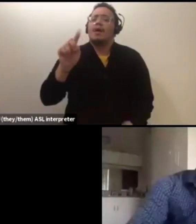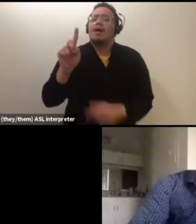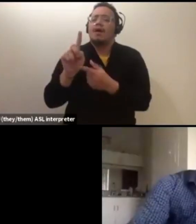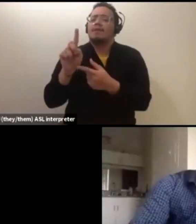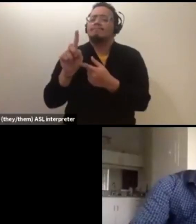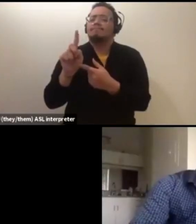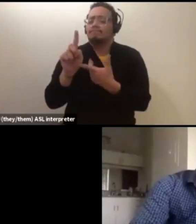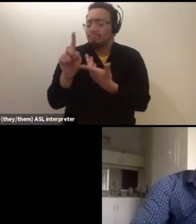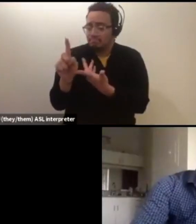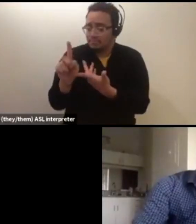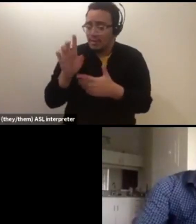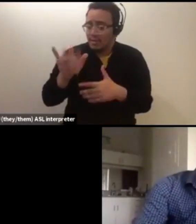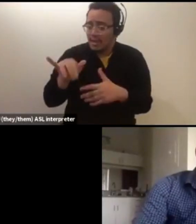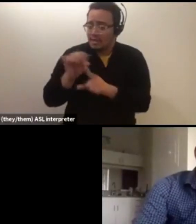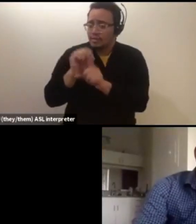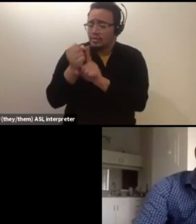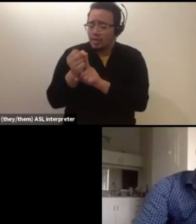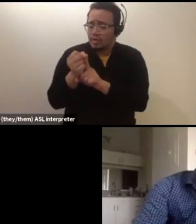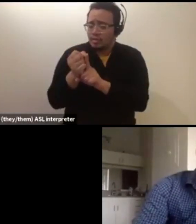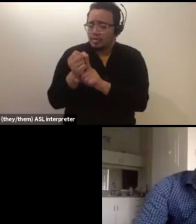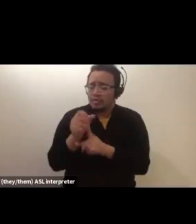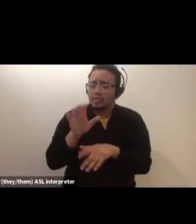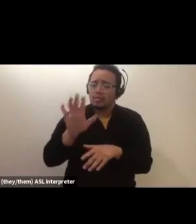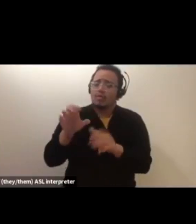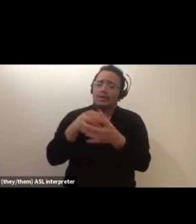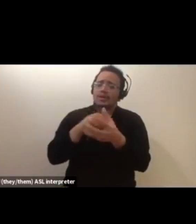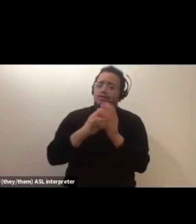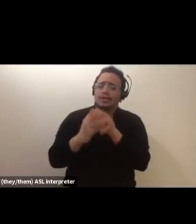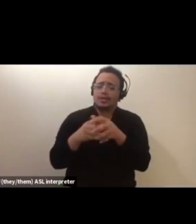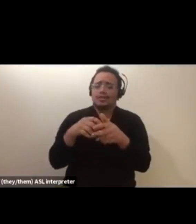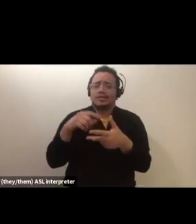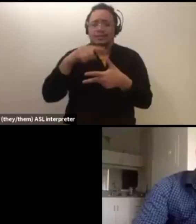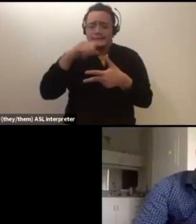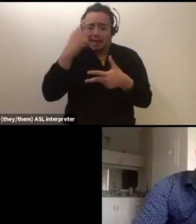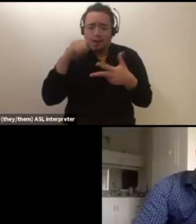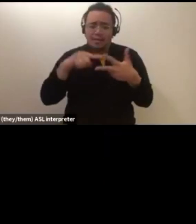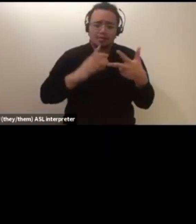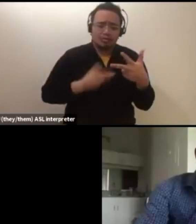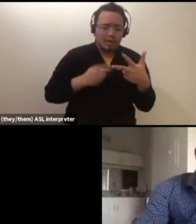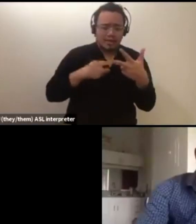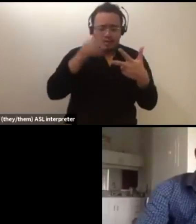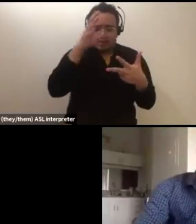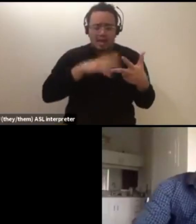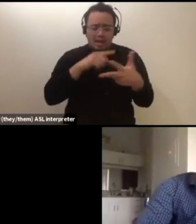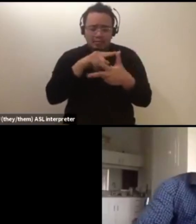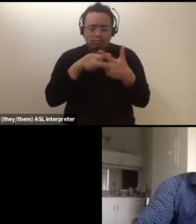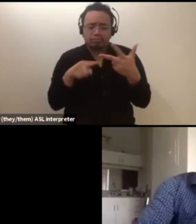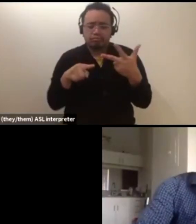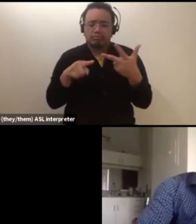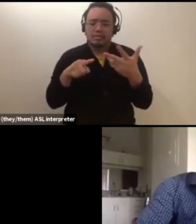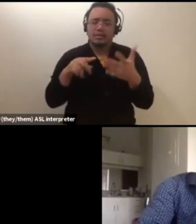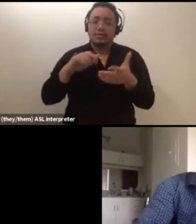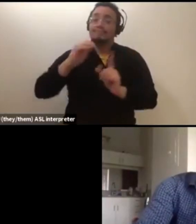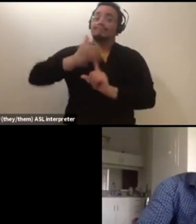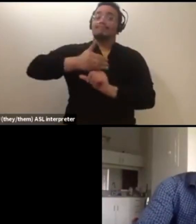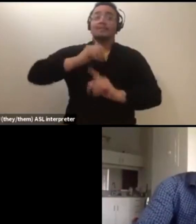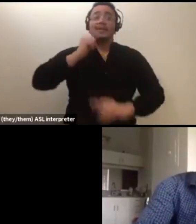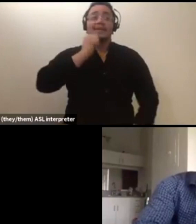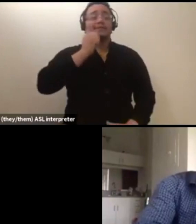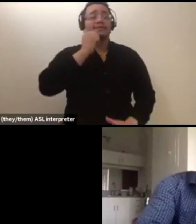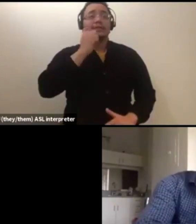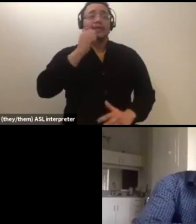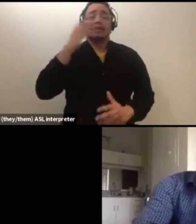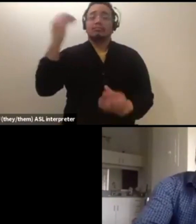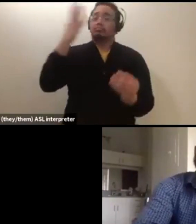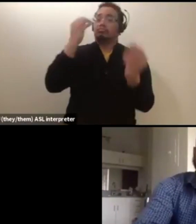Being Black, being trans, and being a man, like, what is your daily experience? Like, when you start your day